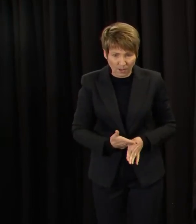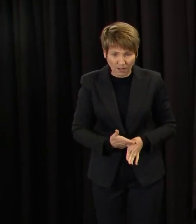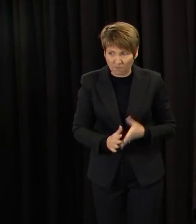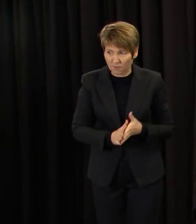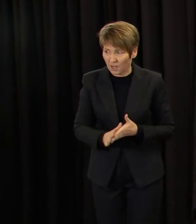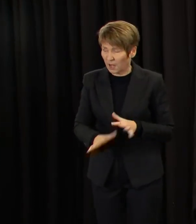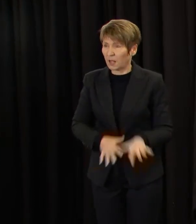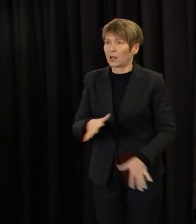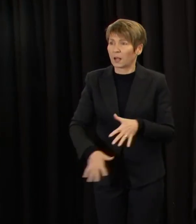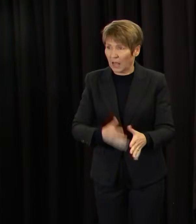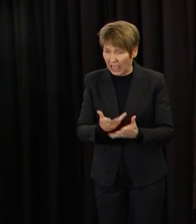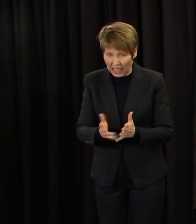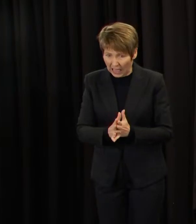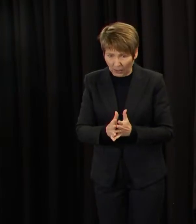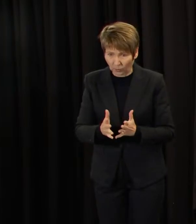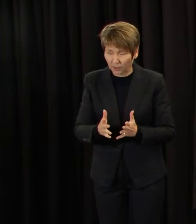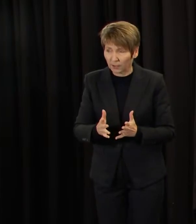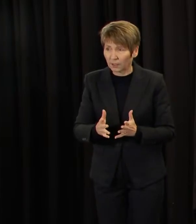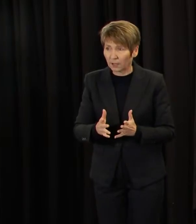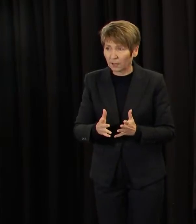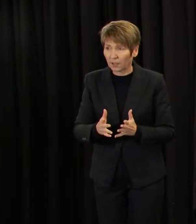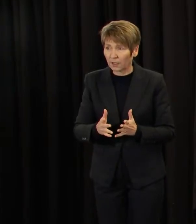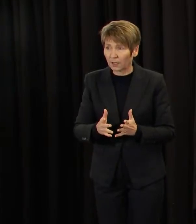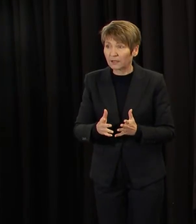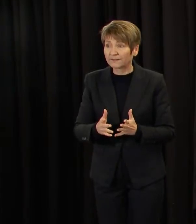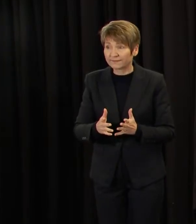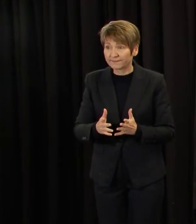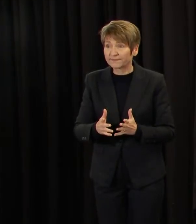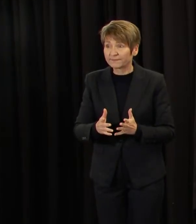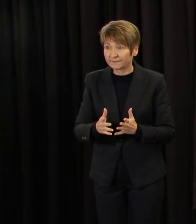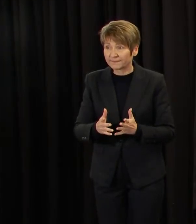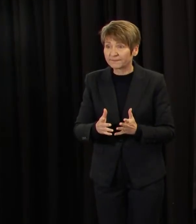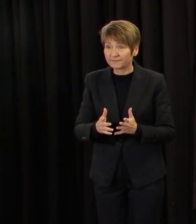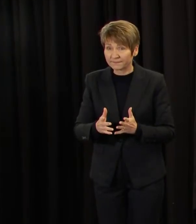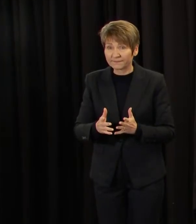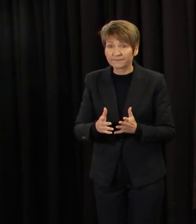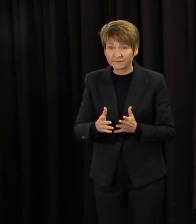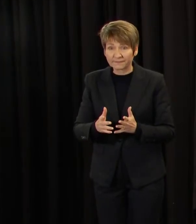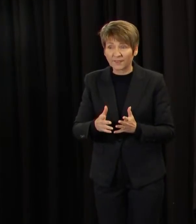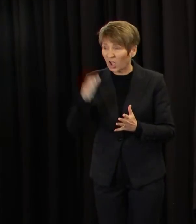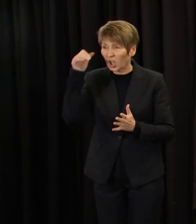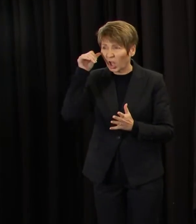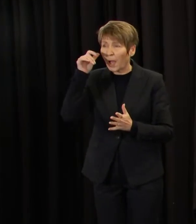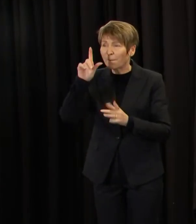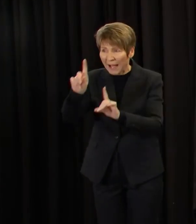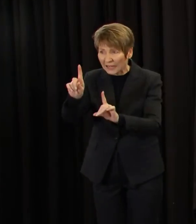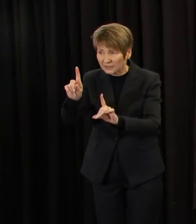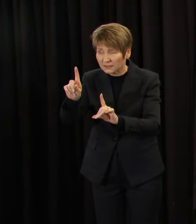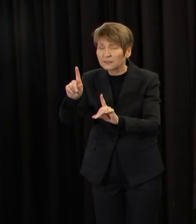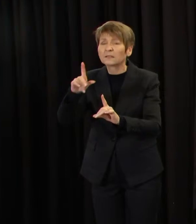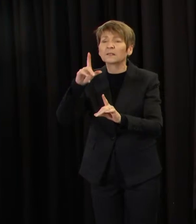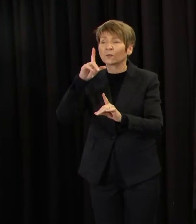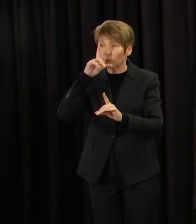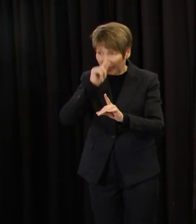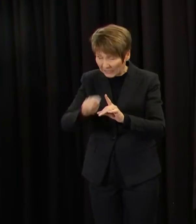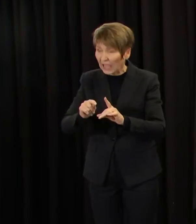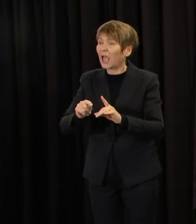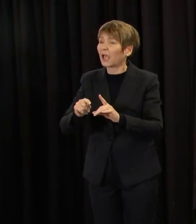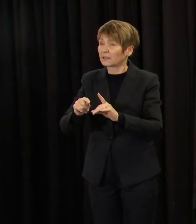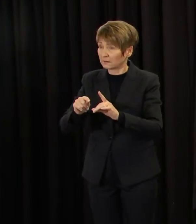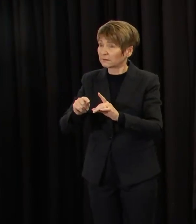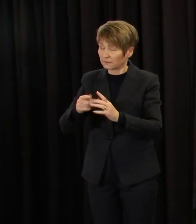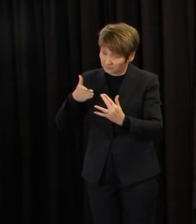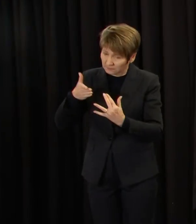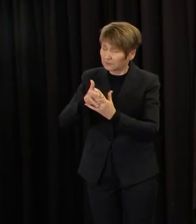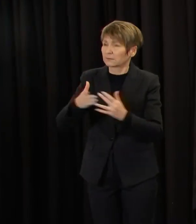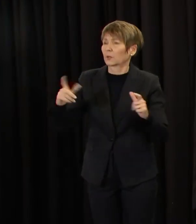I think, recognition across all of our communities that this is real, and this is something which is still within our control. The numbers today are not great. They're not as good as the numbers we had